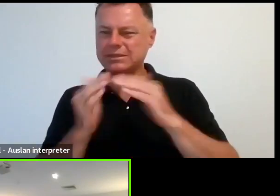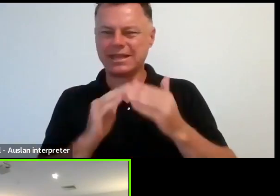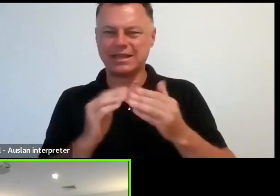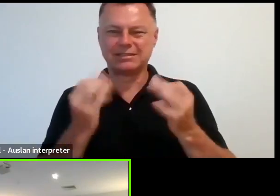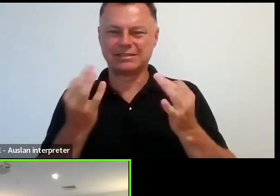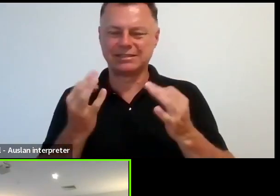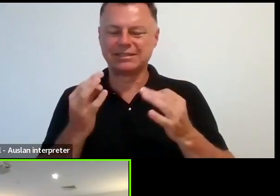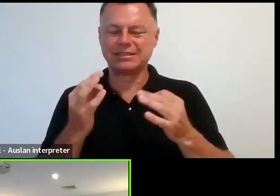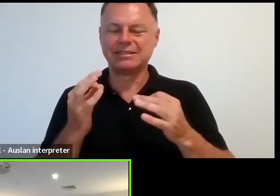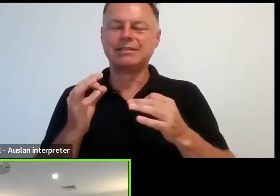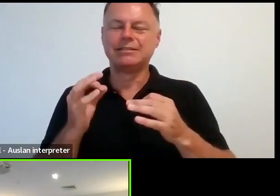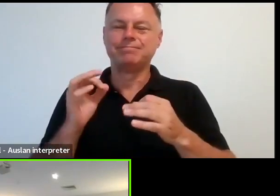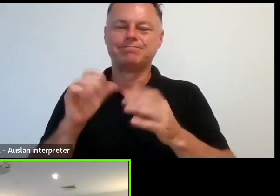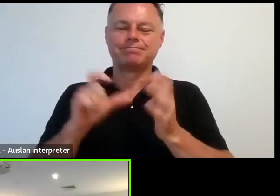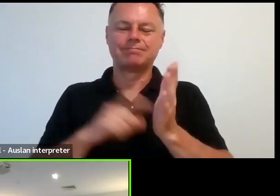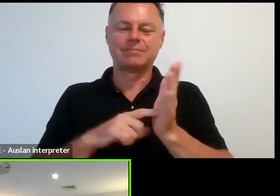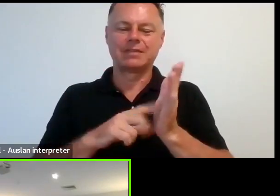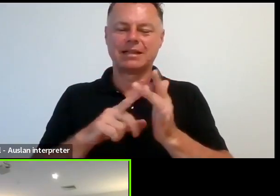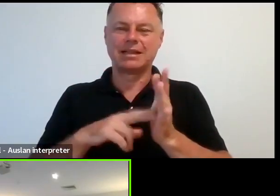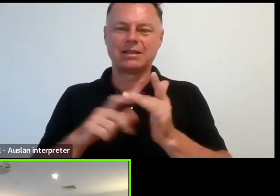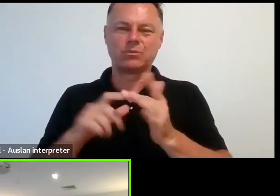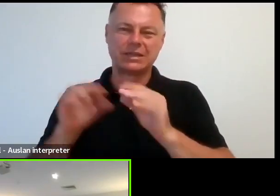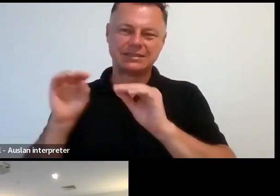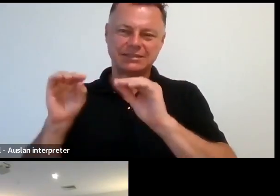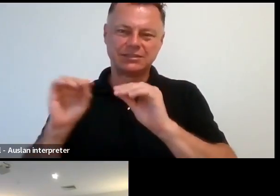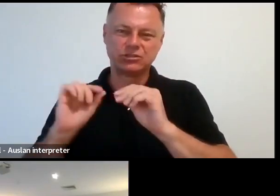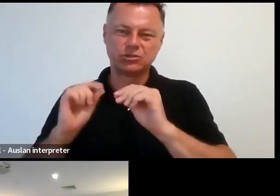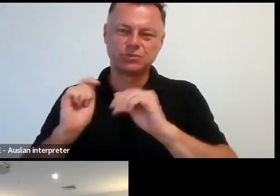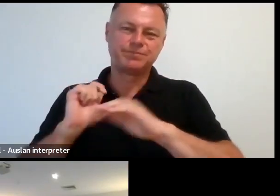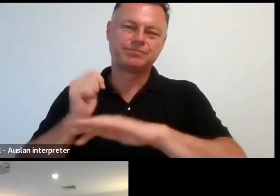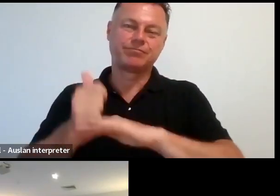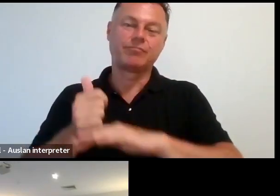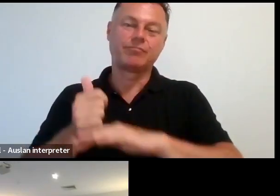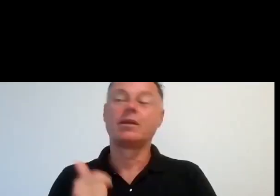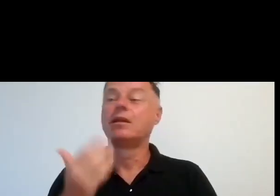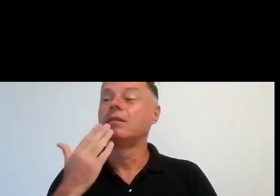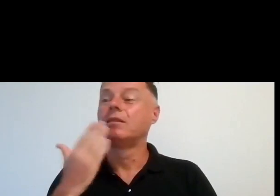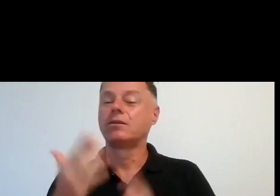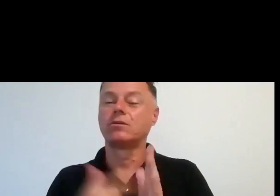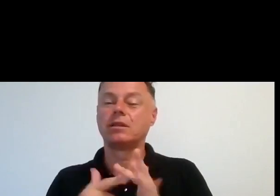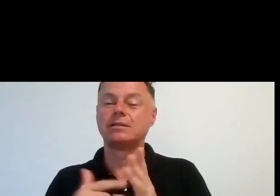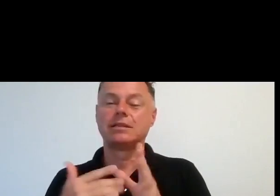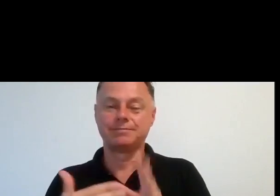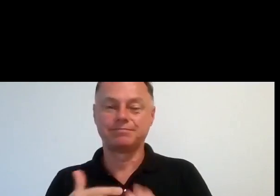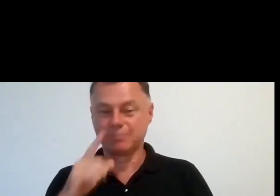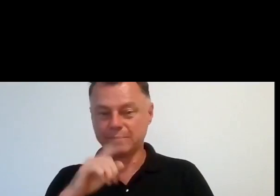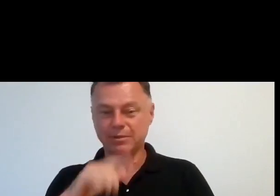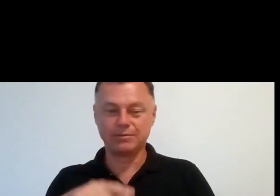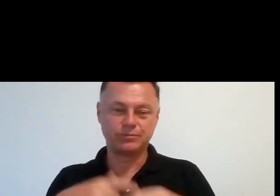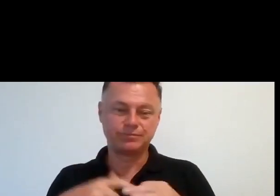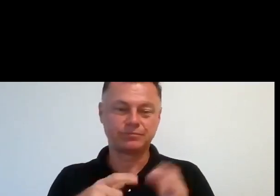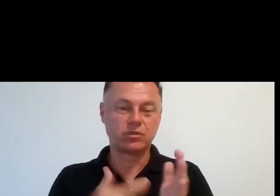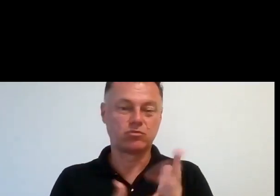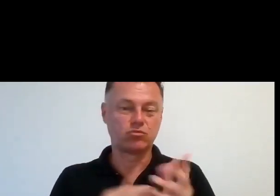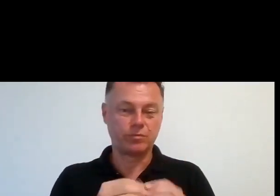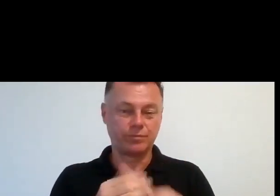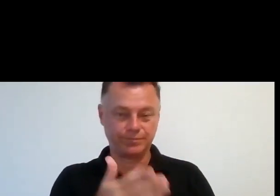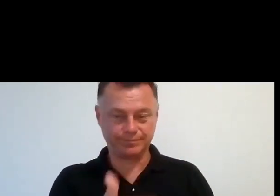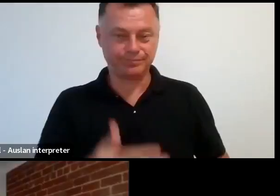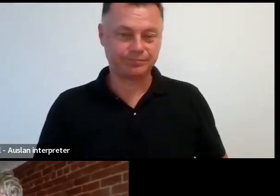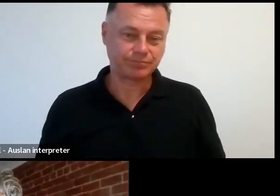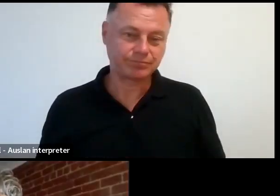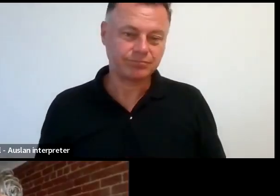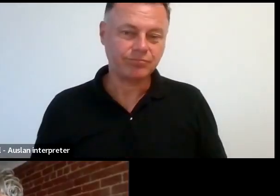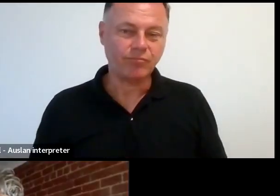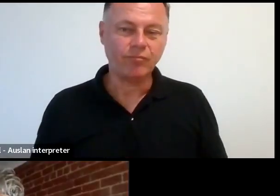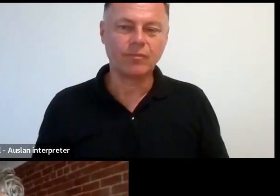we're working with them to get them up and running. Okay, thank you, Lisa. Some questions for you, Rob. So what symptoms